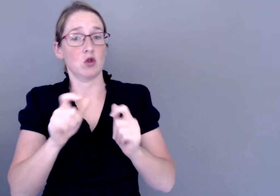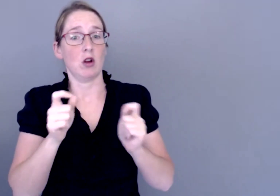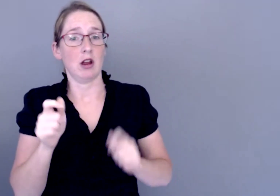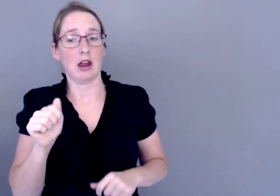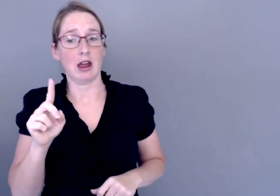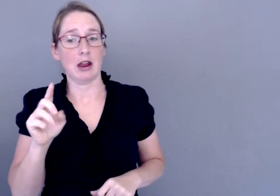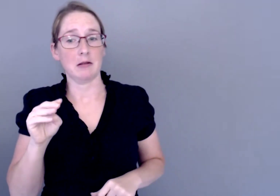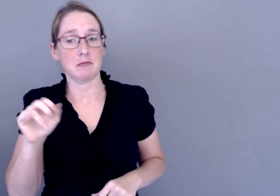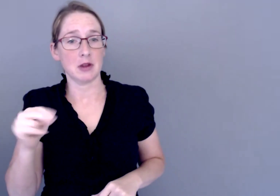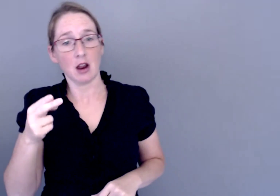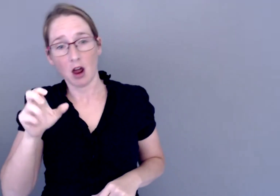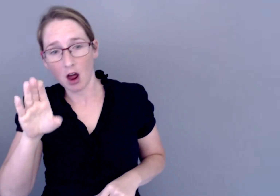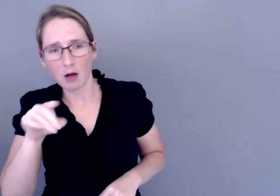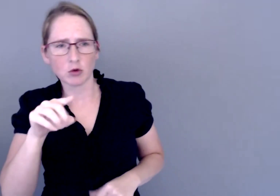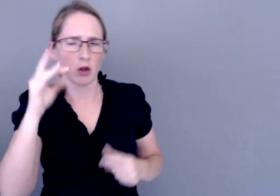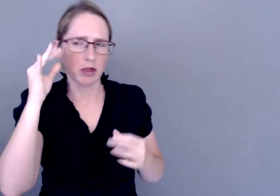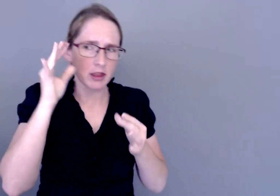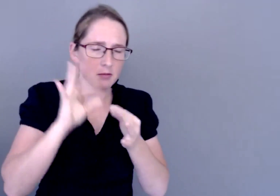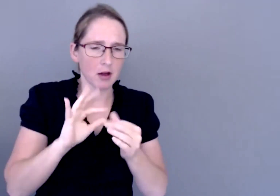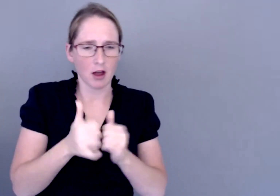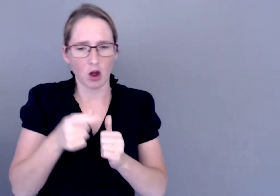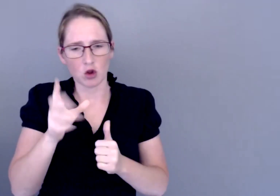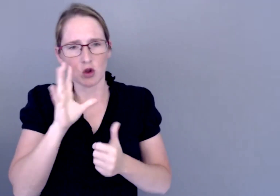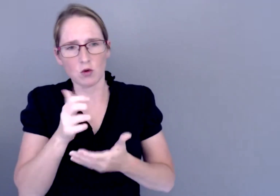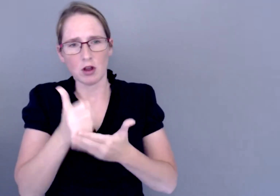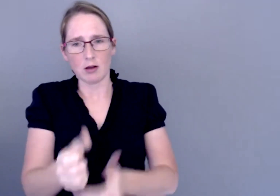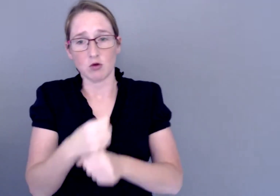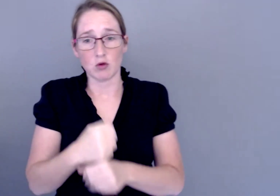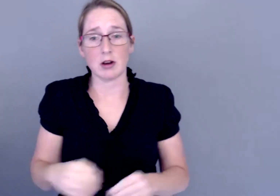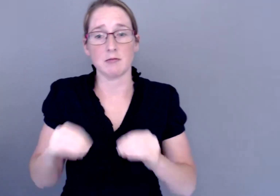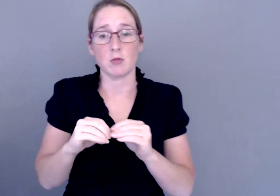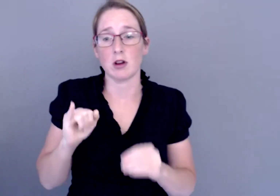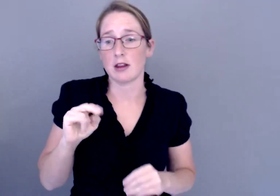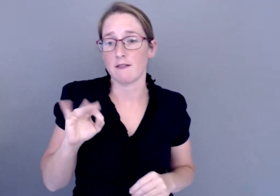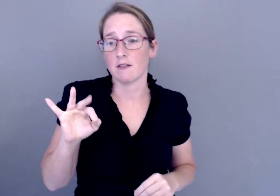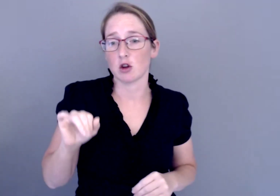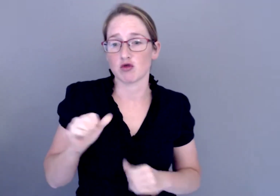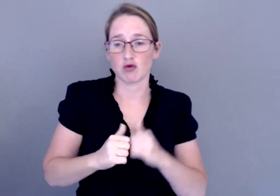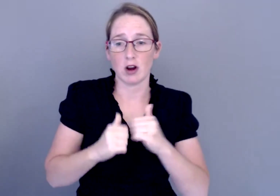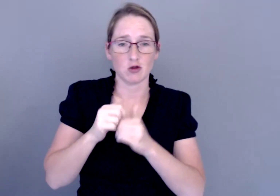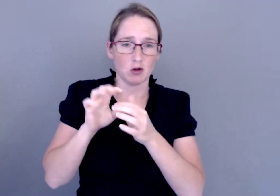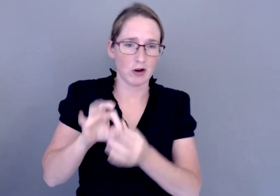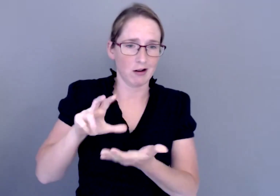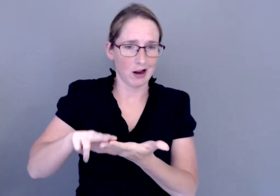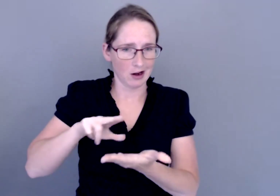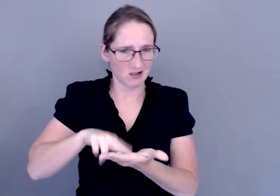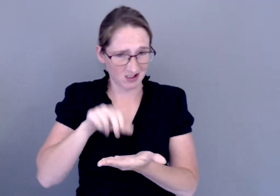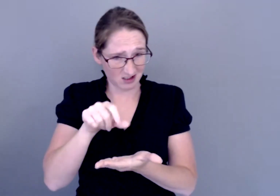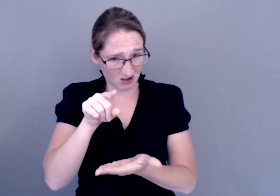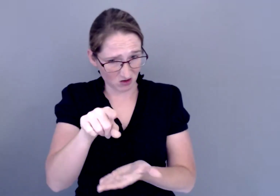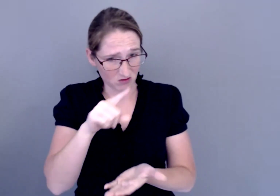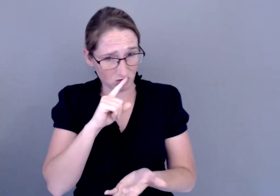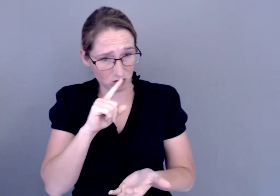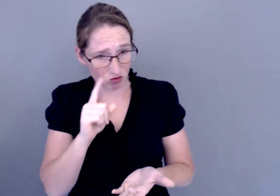hub and you're thinking about how you're going to help create more infrastructure and support around contracting, can you make